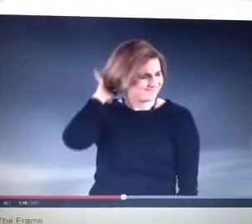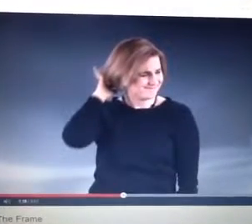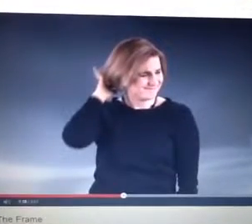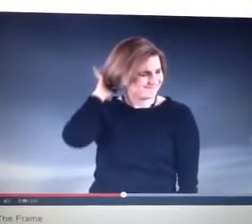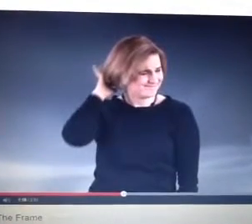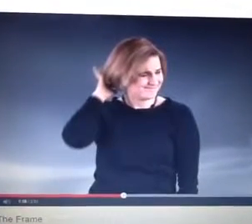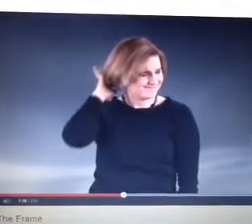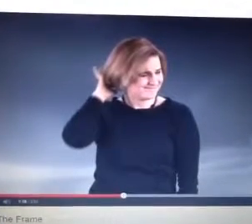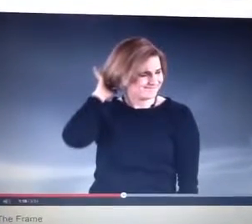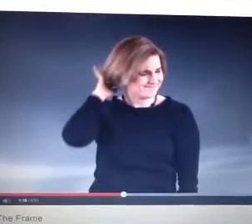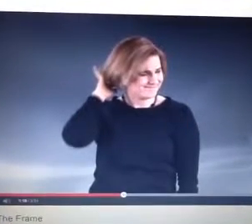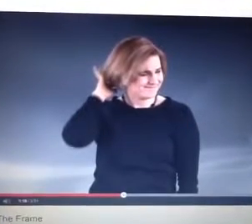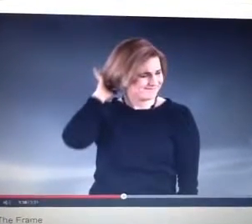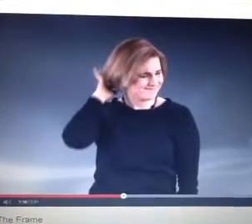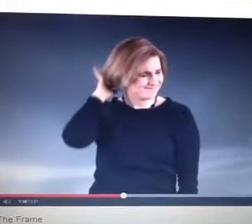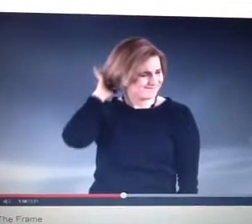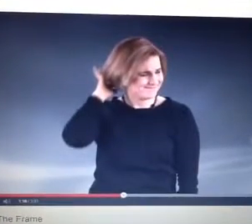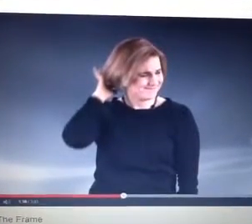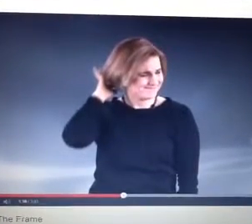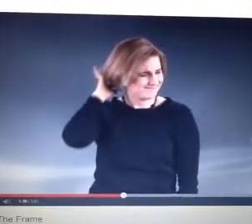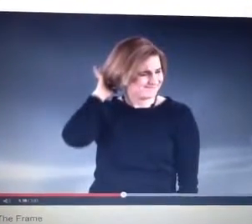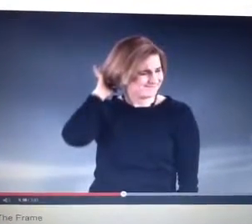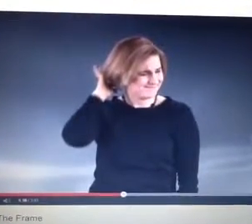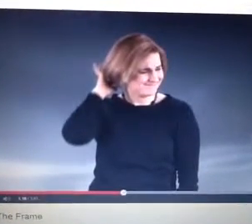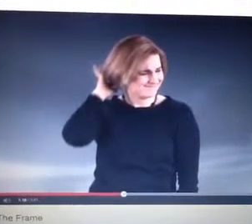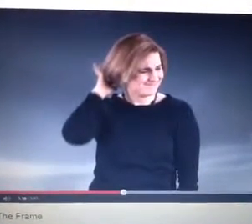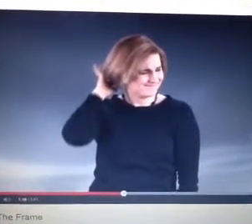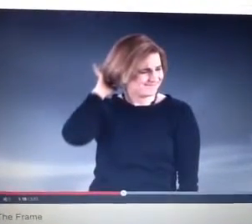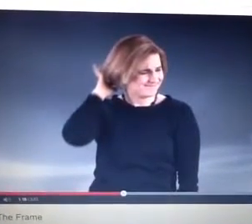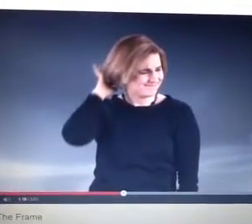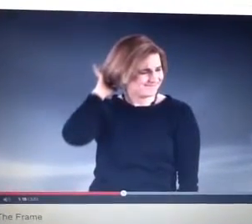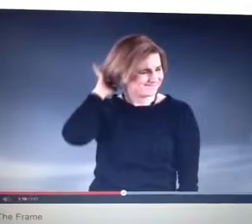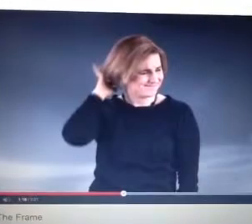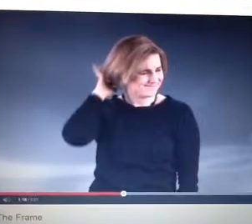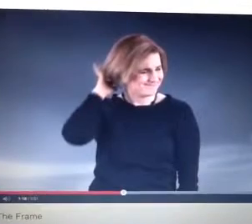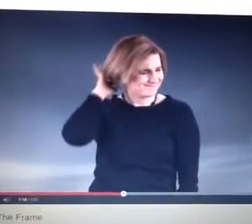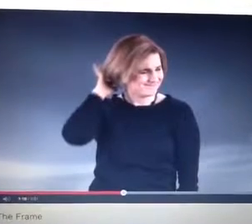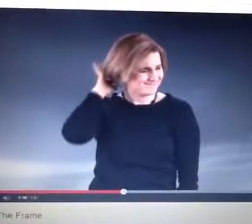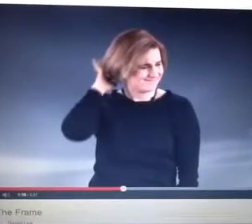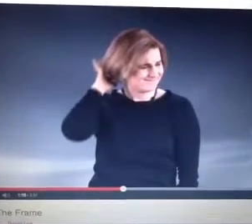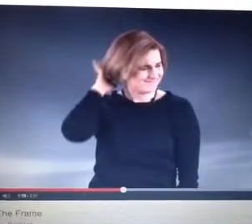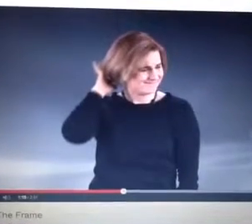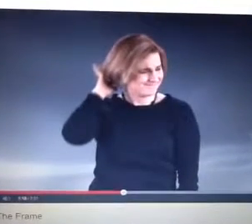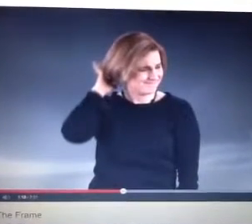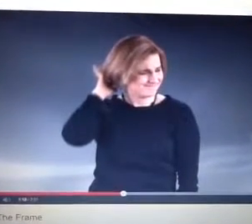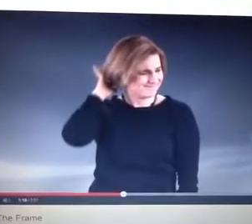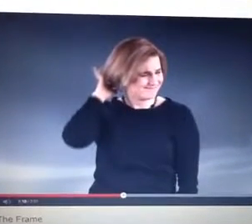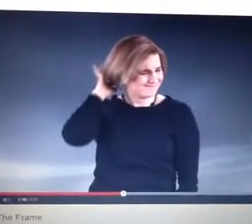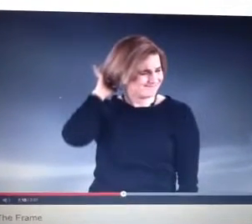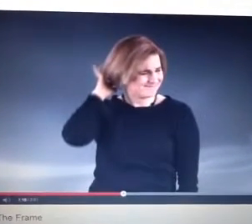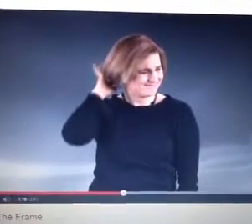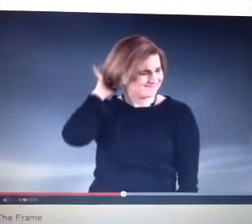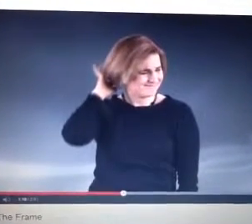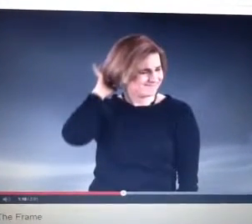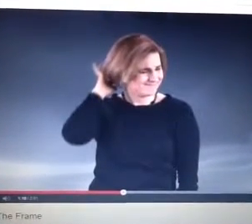So since he didn't like any of the pictures that I had put on the wall, I asked him, well, how would you want to do it? My husband stated that